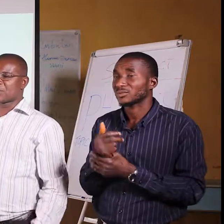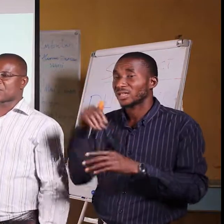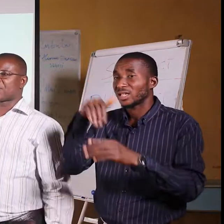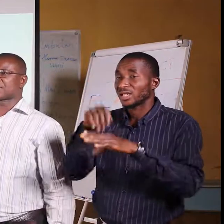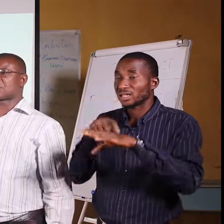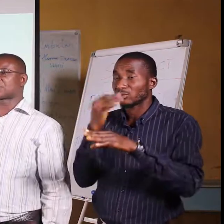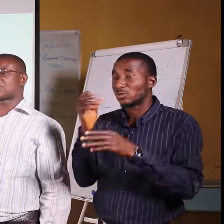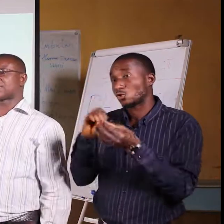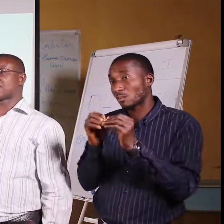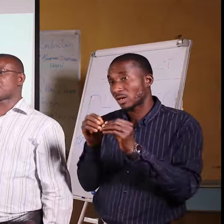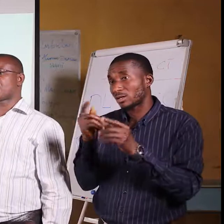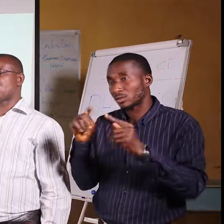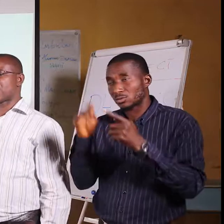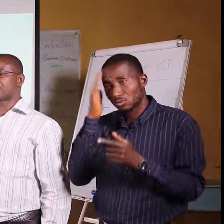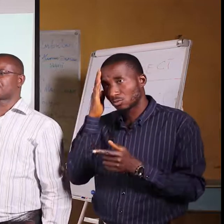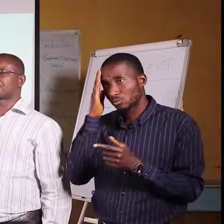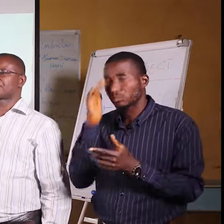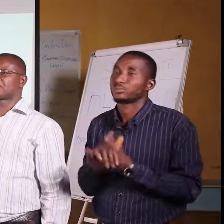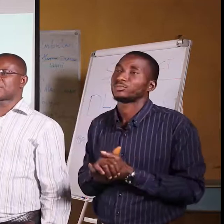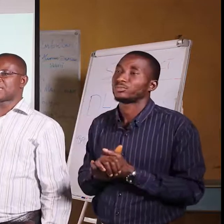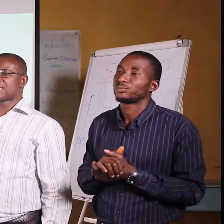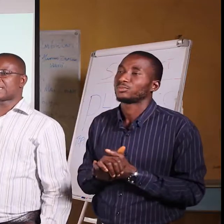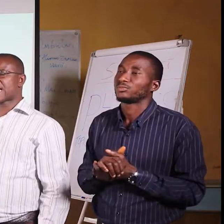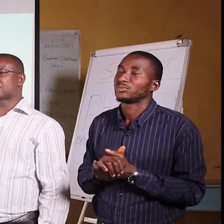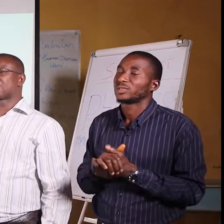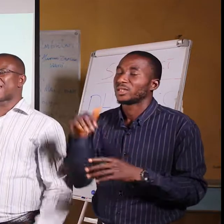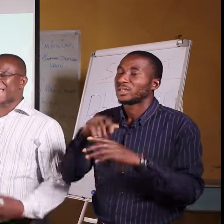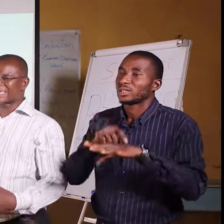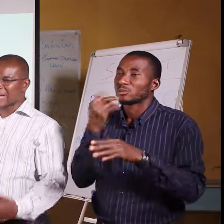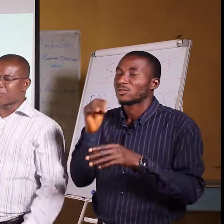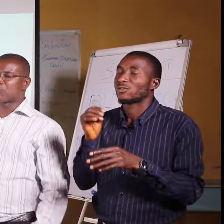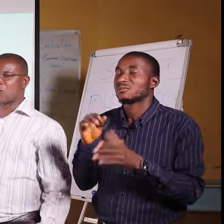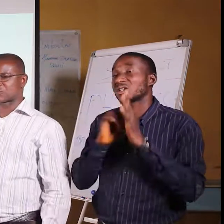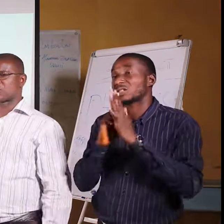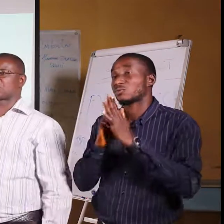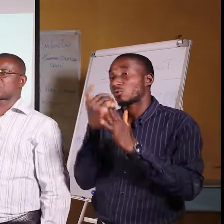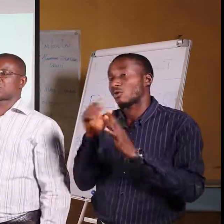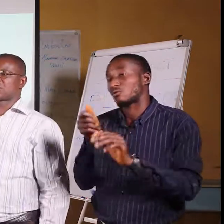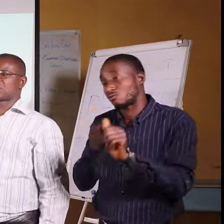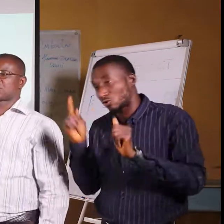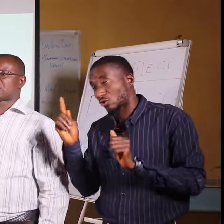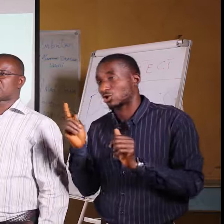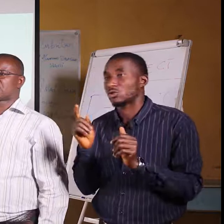of the number of atoms contained, 1, in terms of the example of such